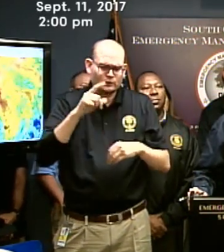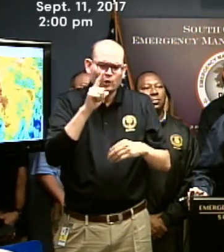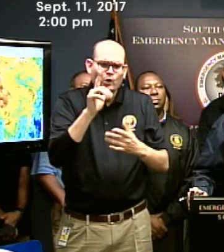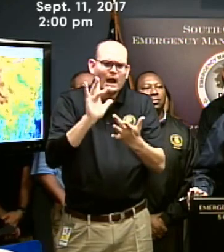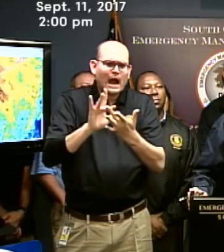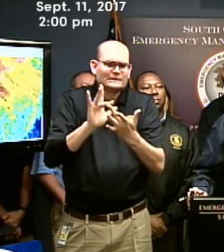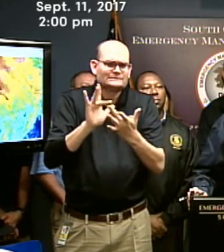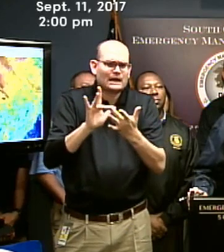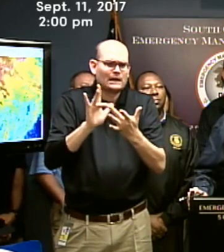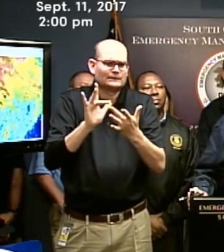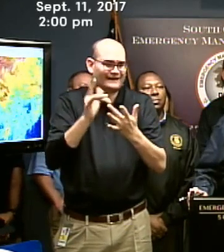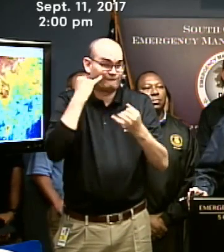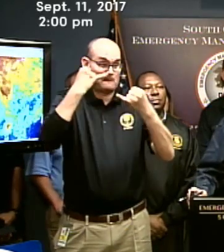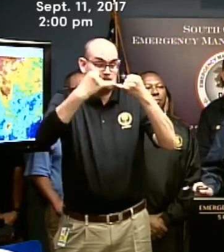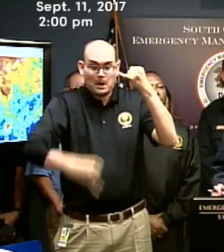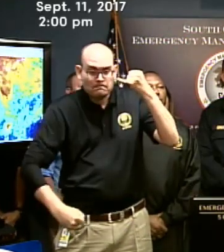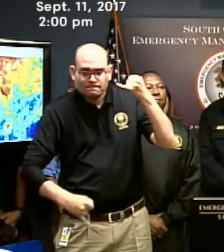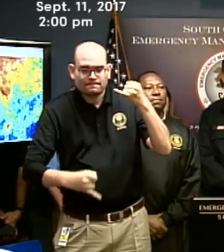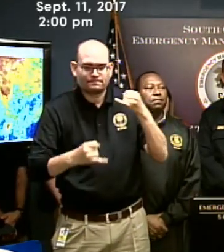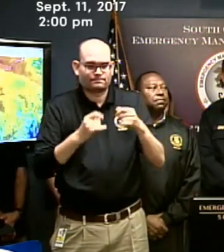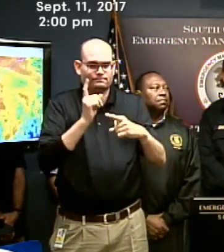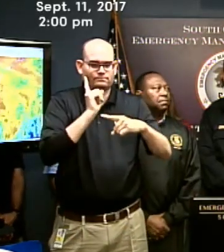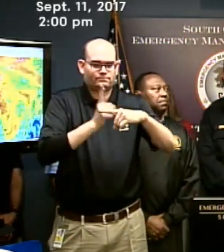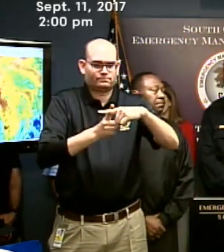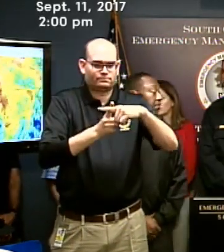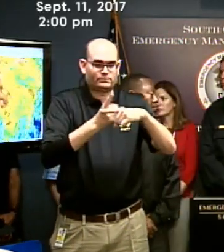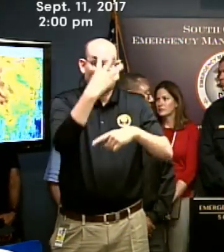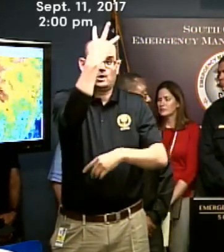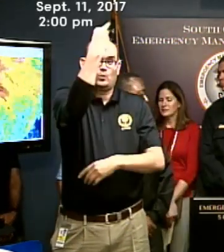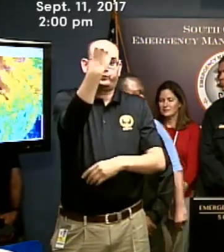certain numbers, or what should they do? Yes, they should.